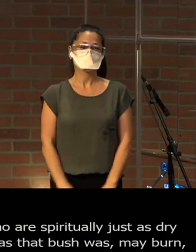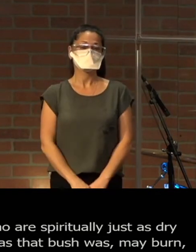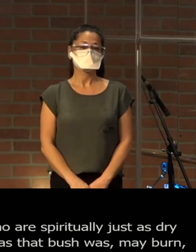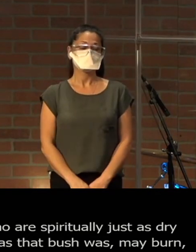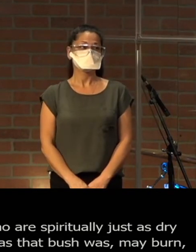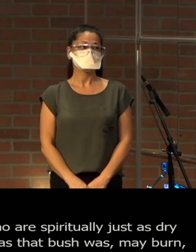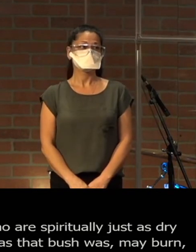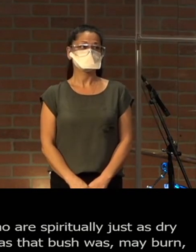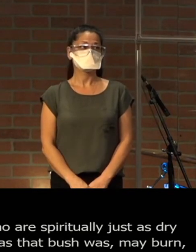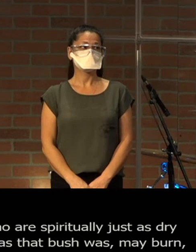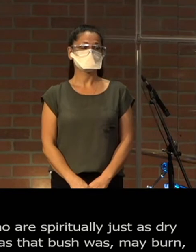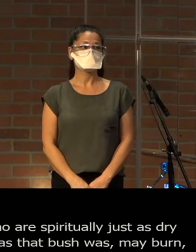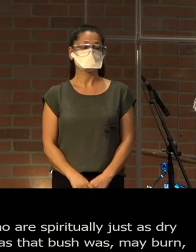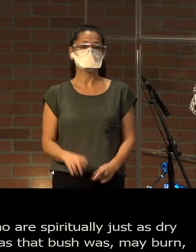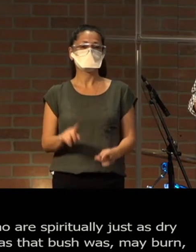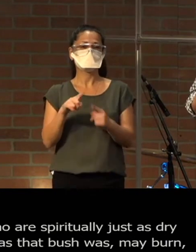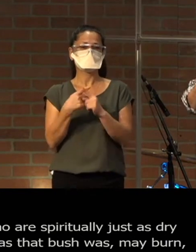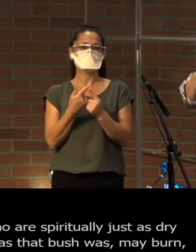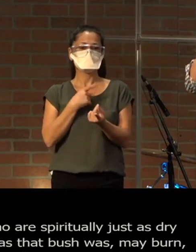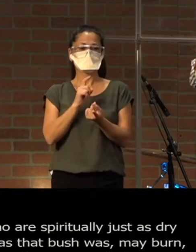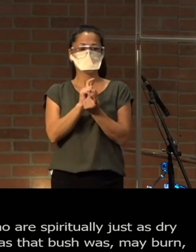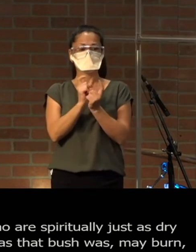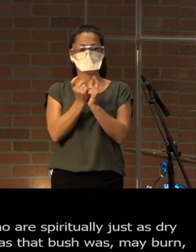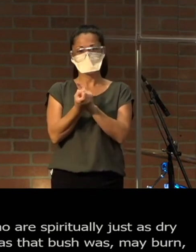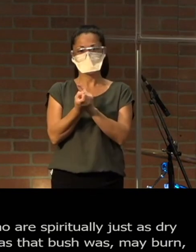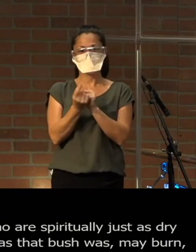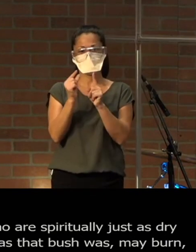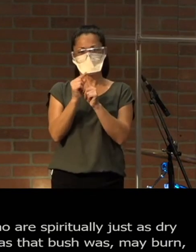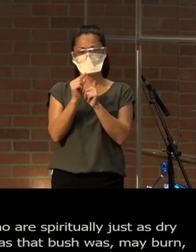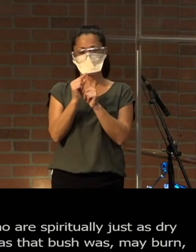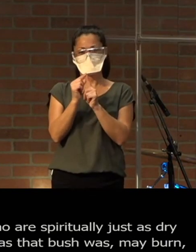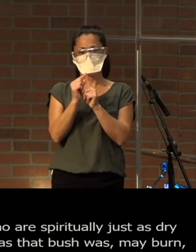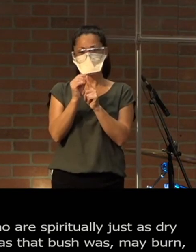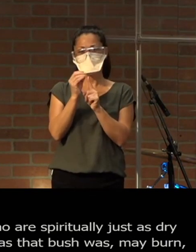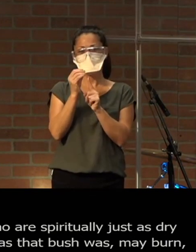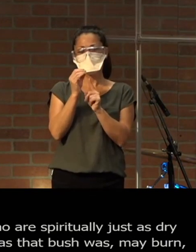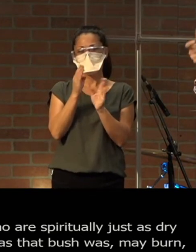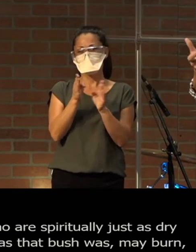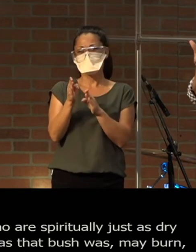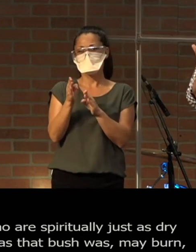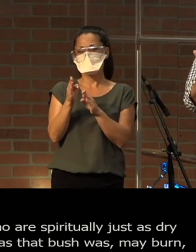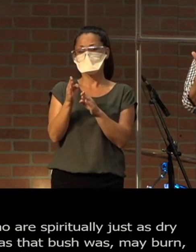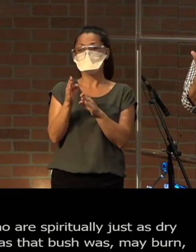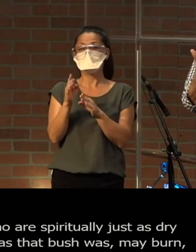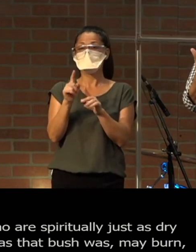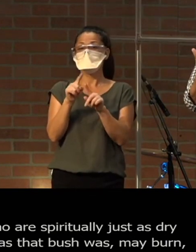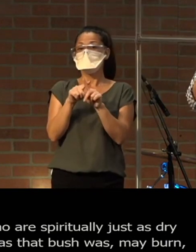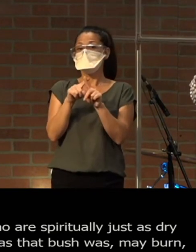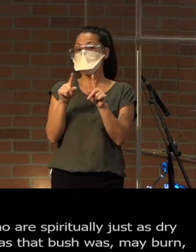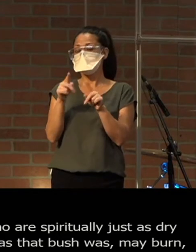And then you add a transition word or a phrase. However, that said,